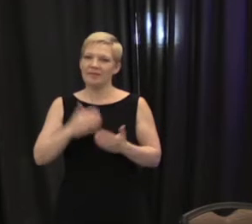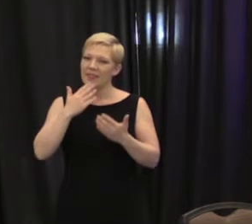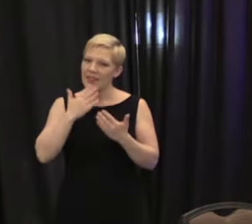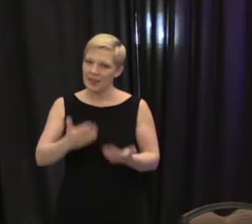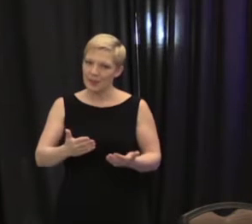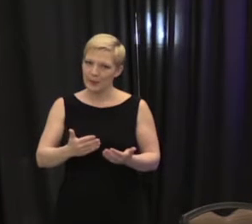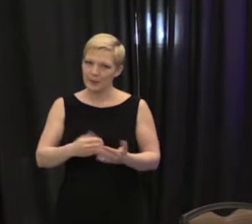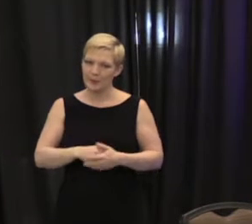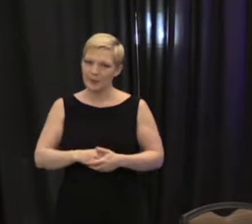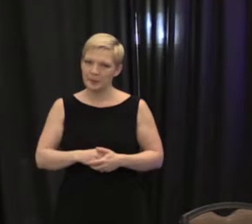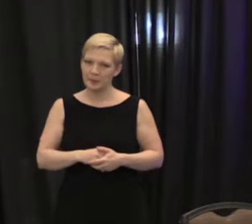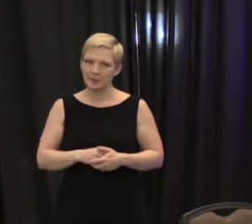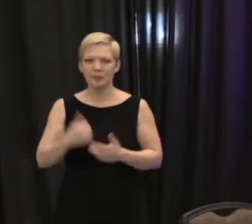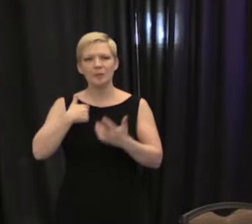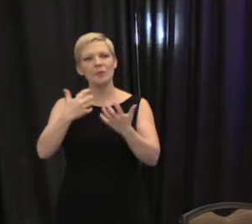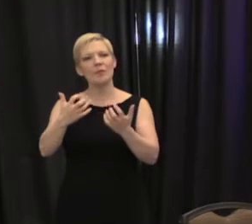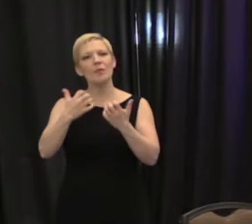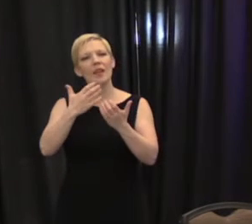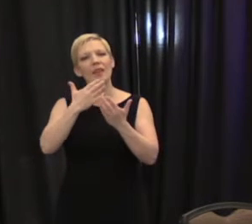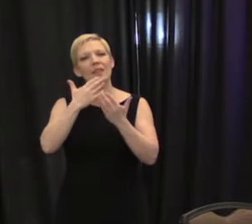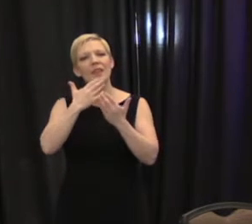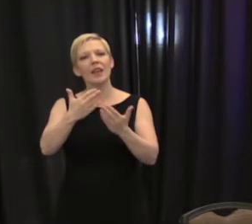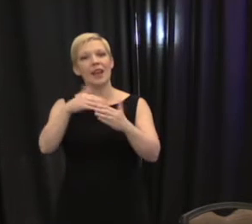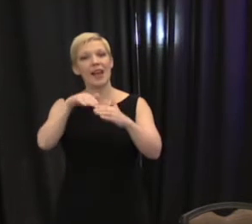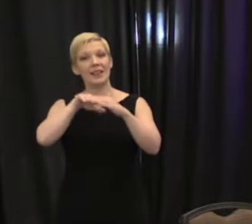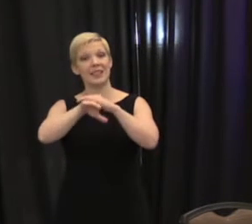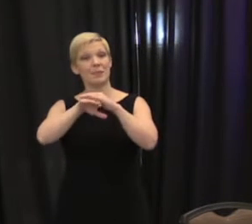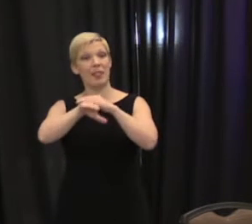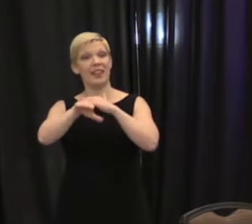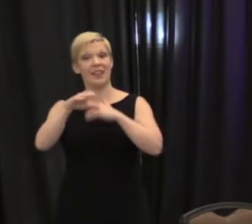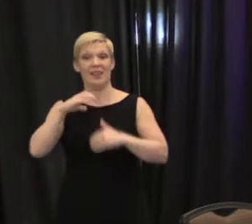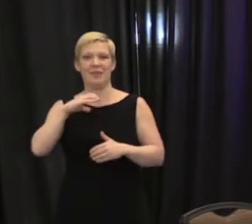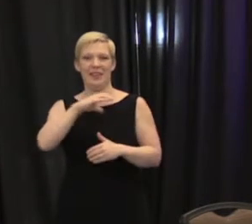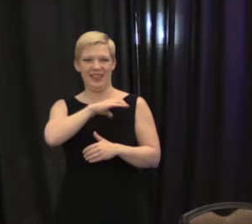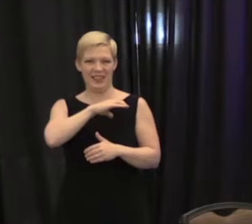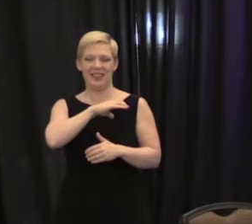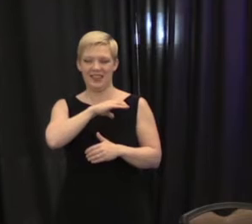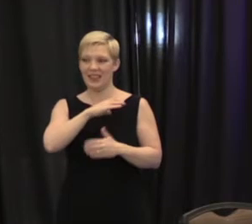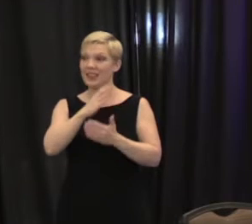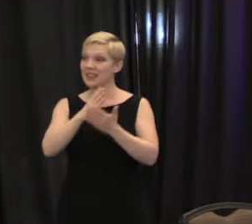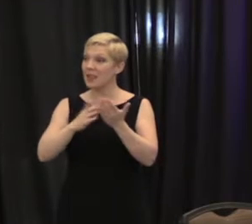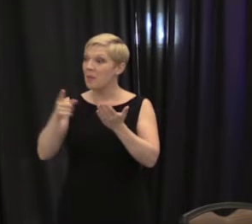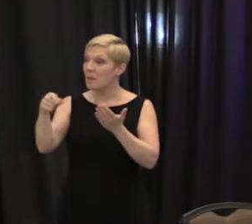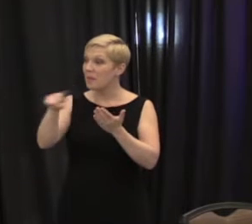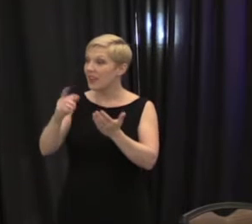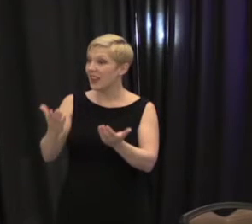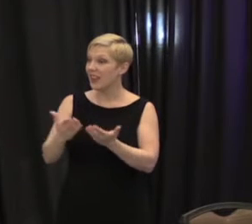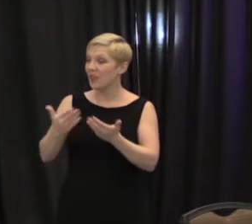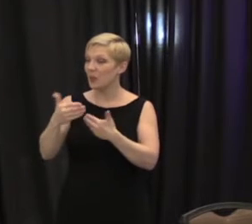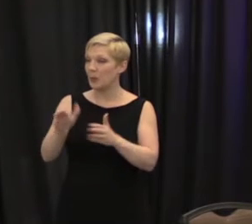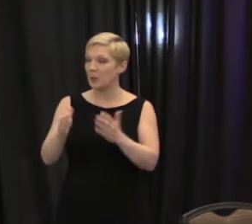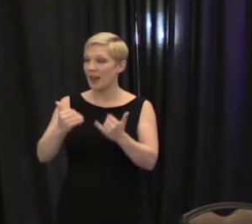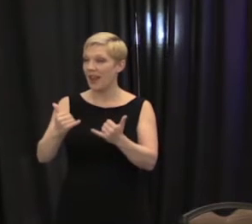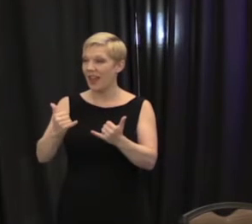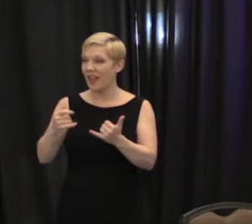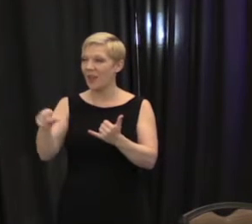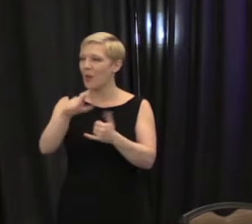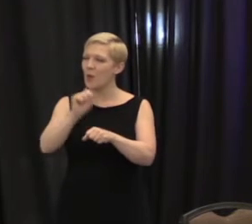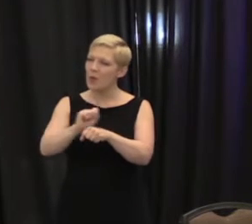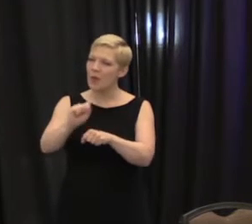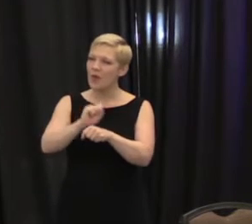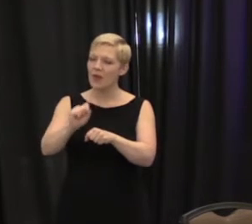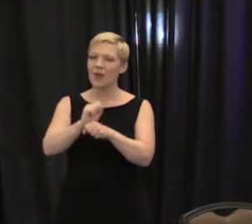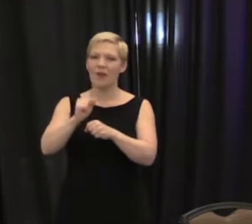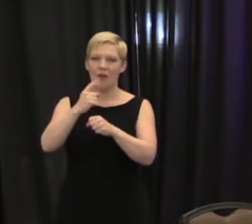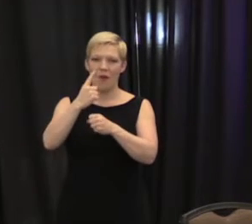Thank you. I want to thank our Accessibility Committee. Some of them are here in the room right now. They work all year